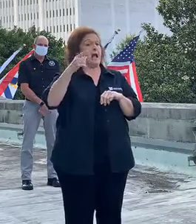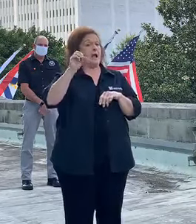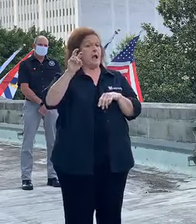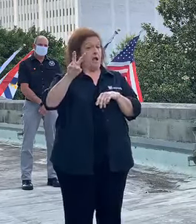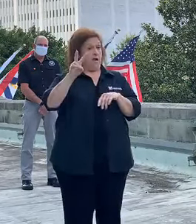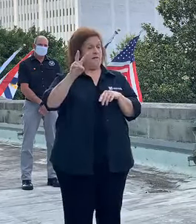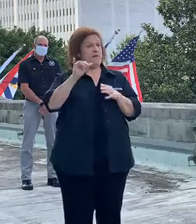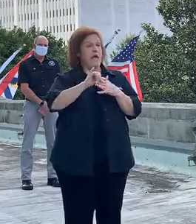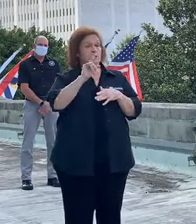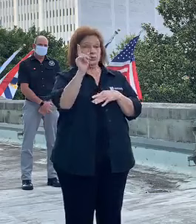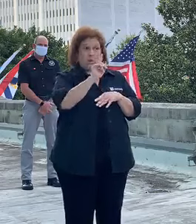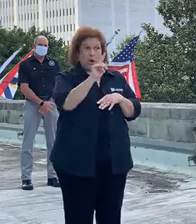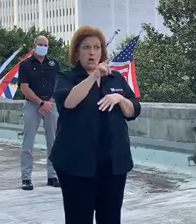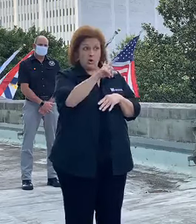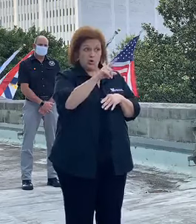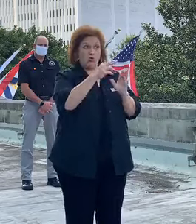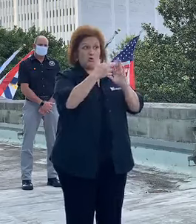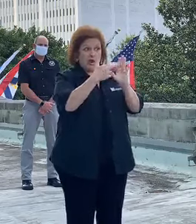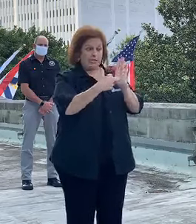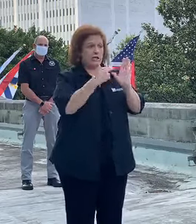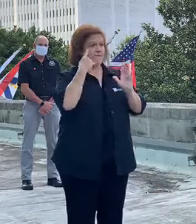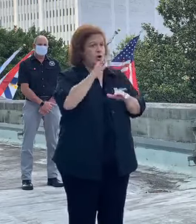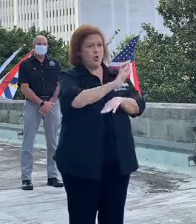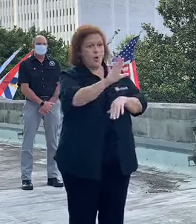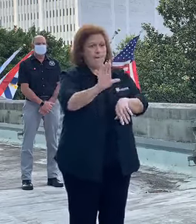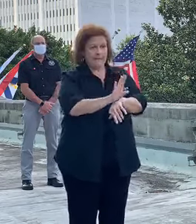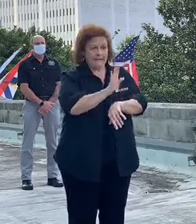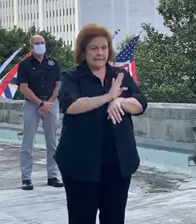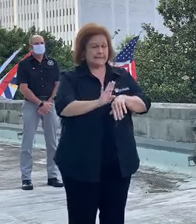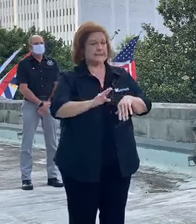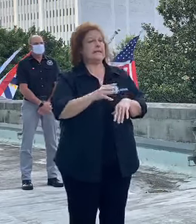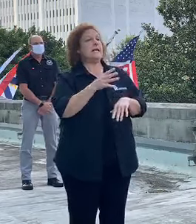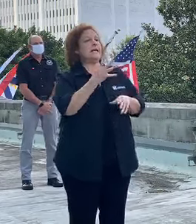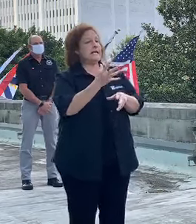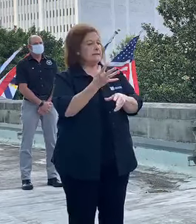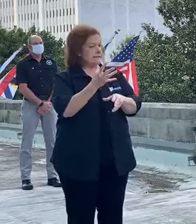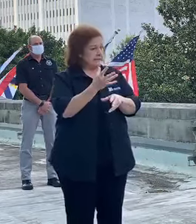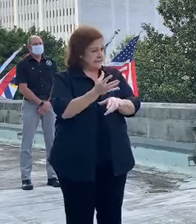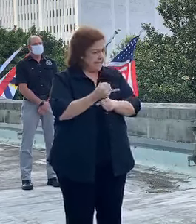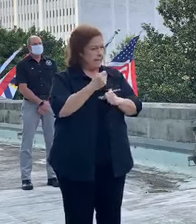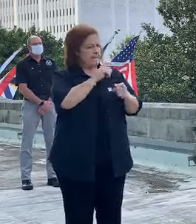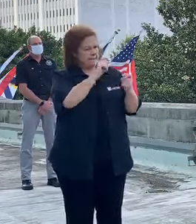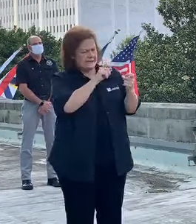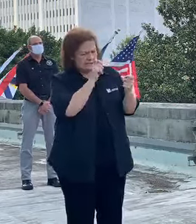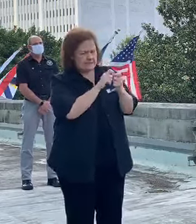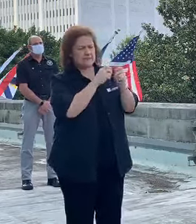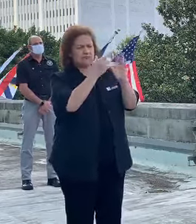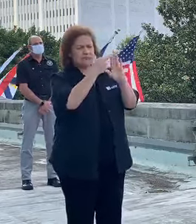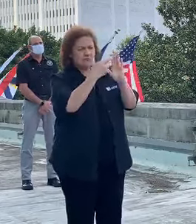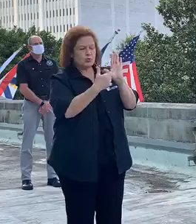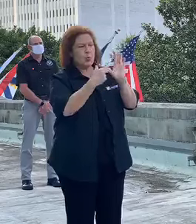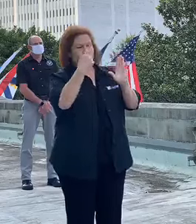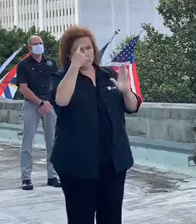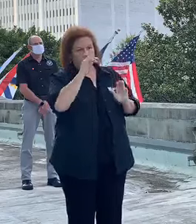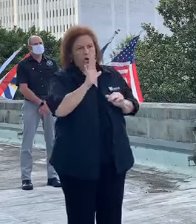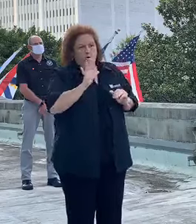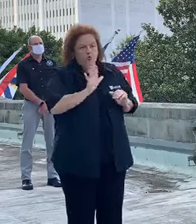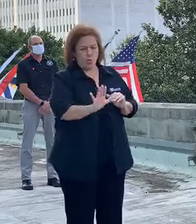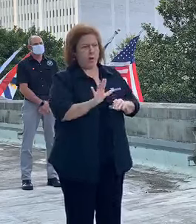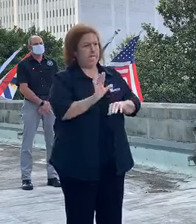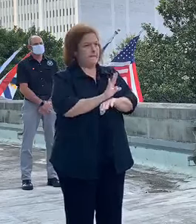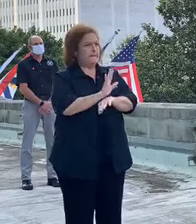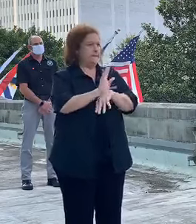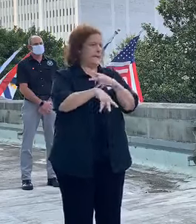OpenSafely.la.gov. That's where you go to register your business and receive, again, specific guidelines for your business